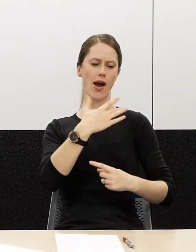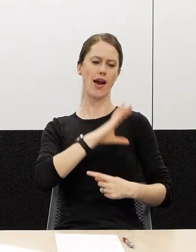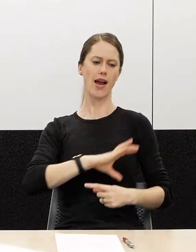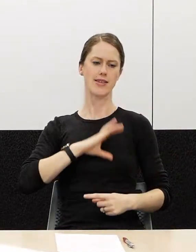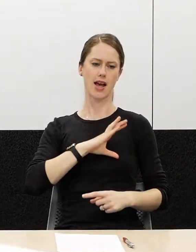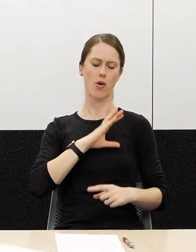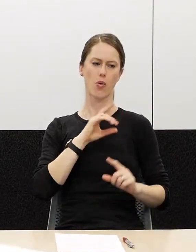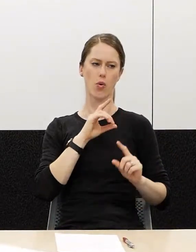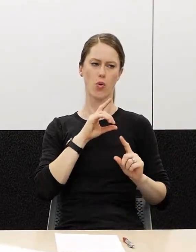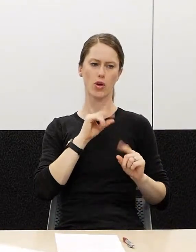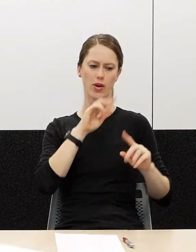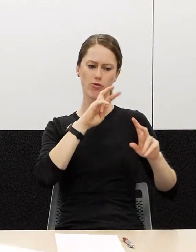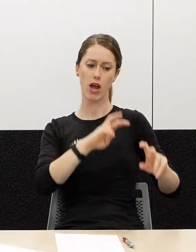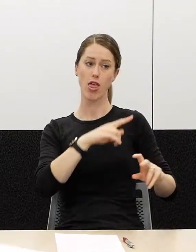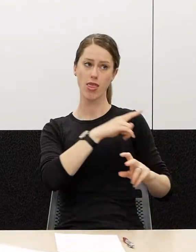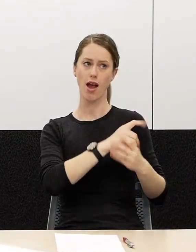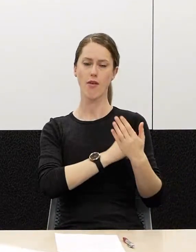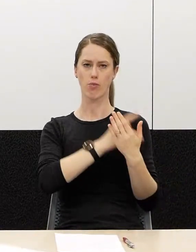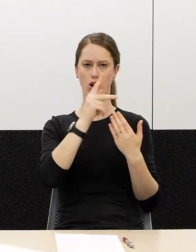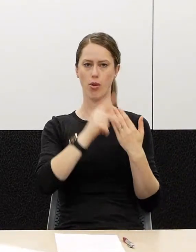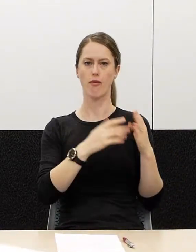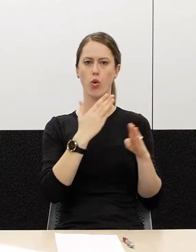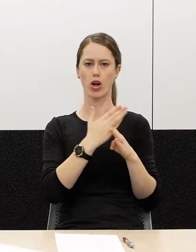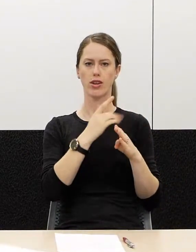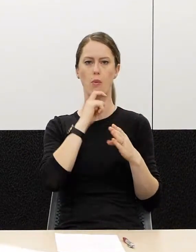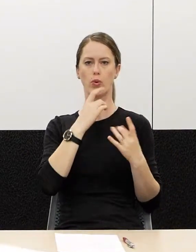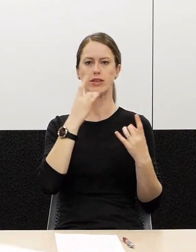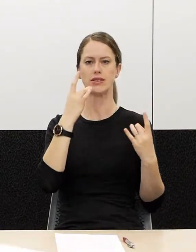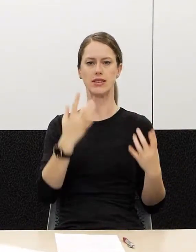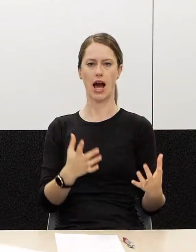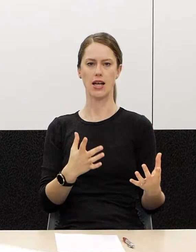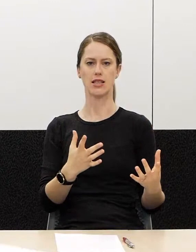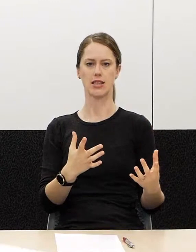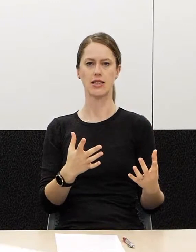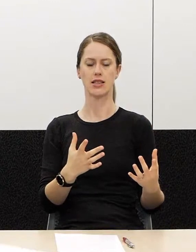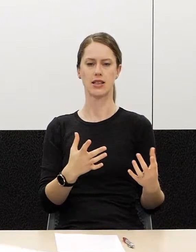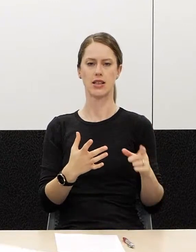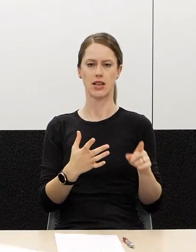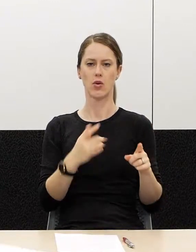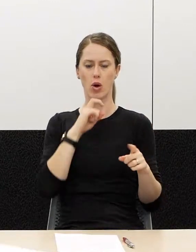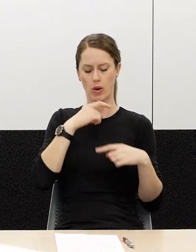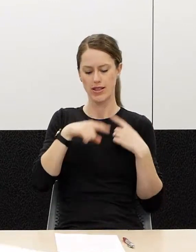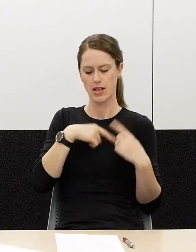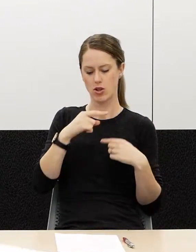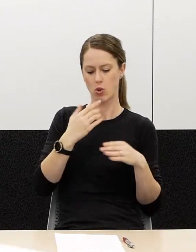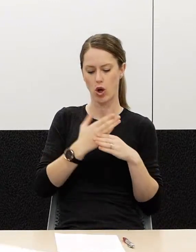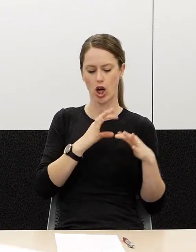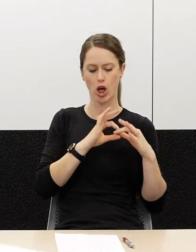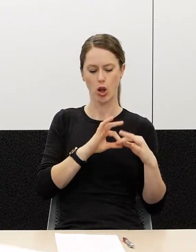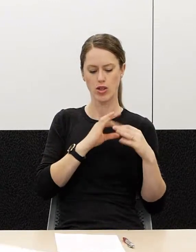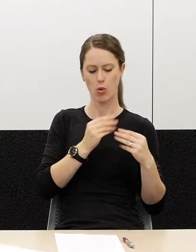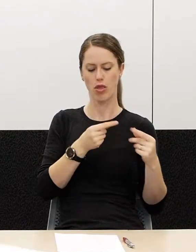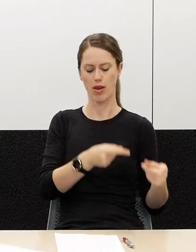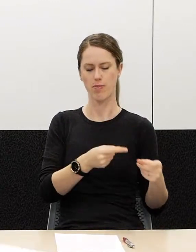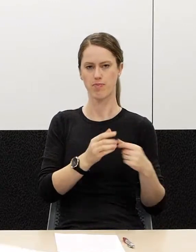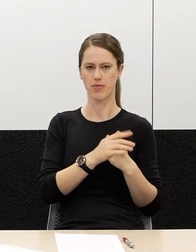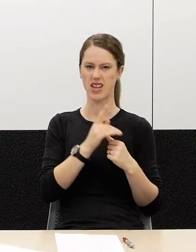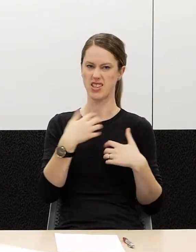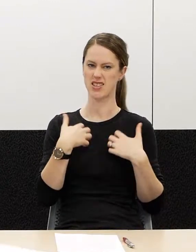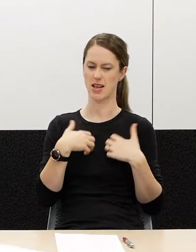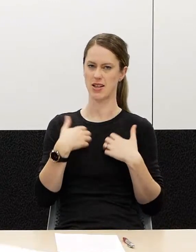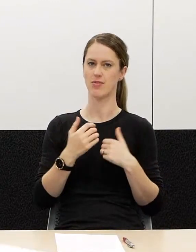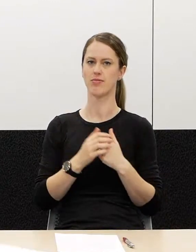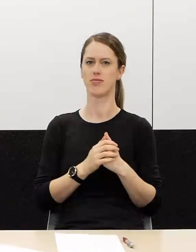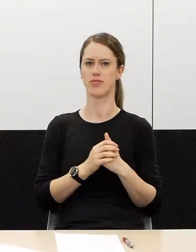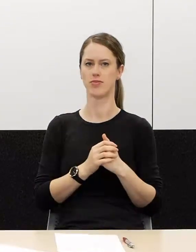is undertaken. So they've got a program of work that they're going to start really working through, and we'll continue to work really closely with them. So that's really